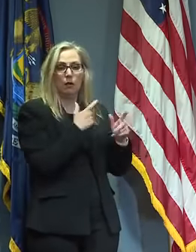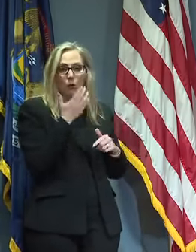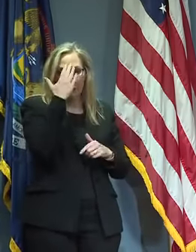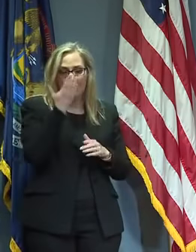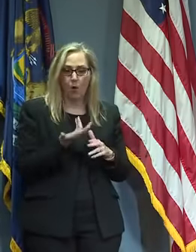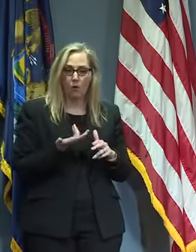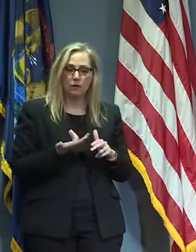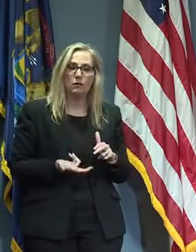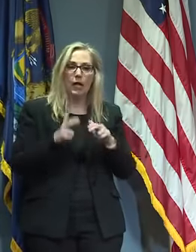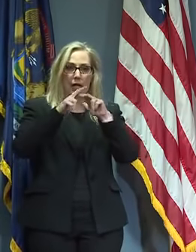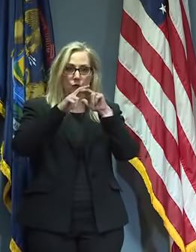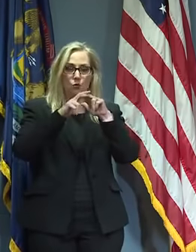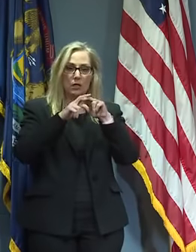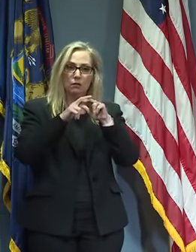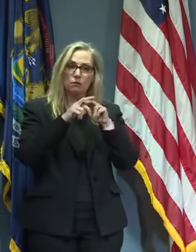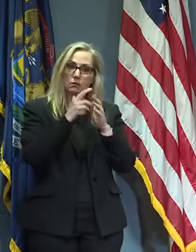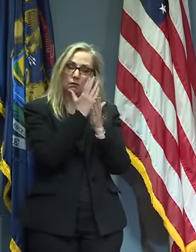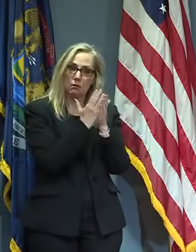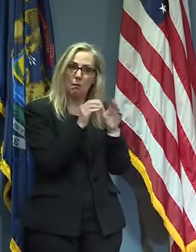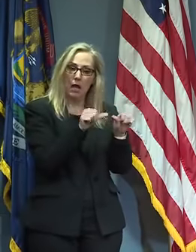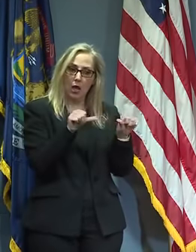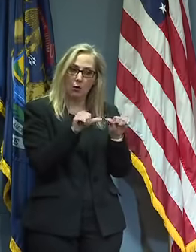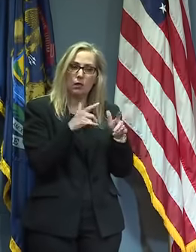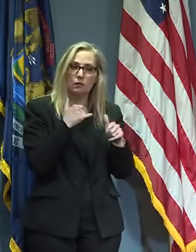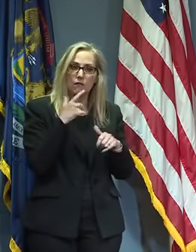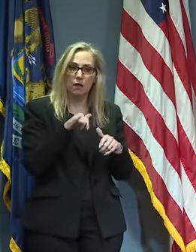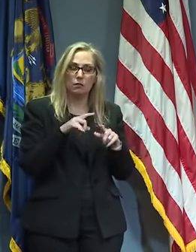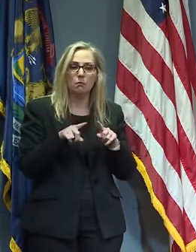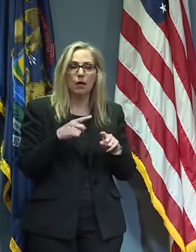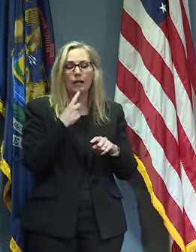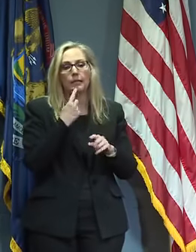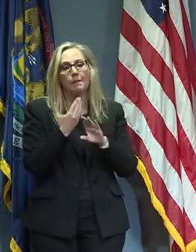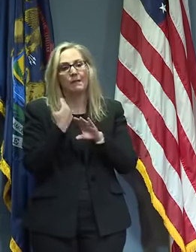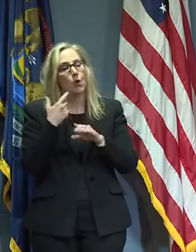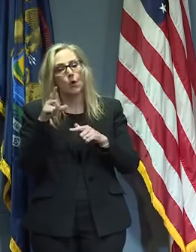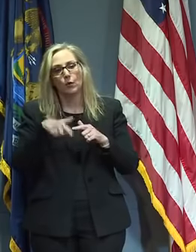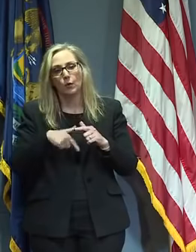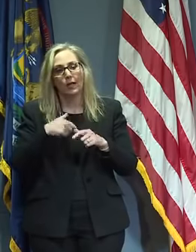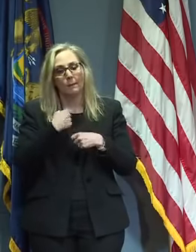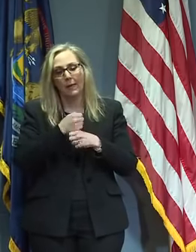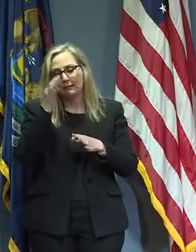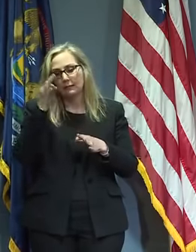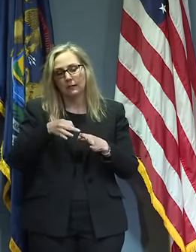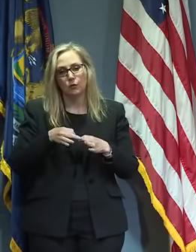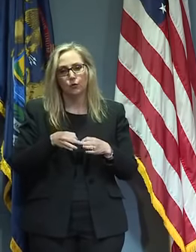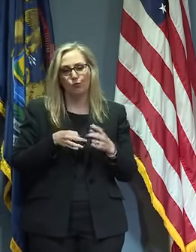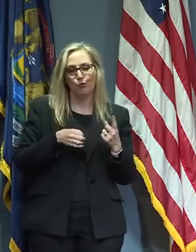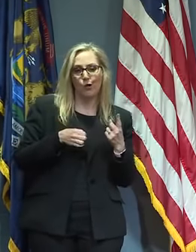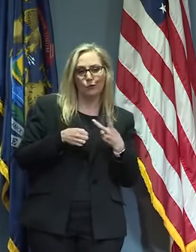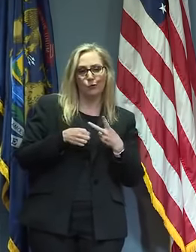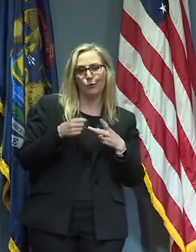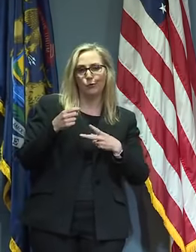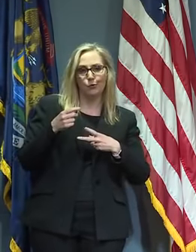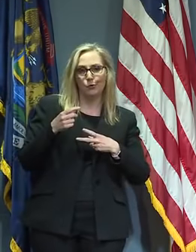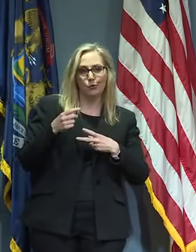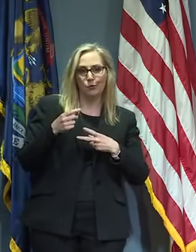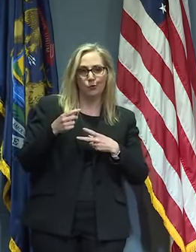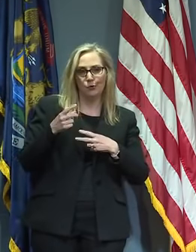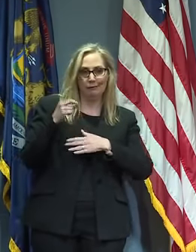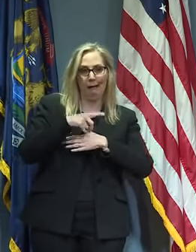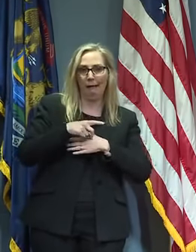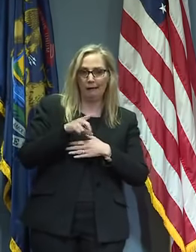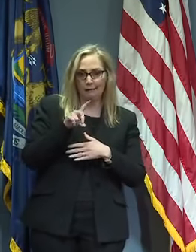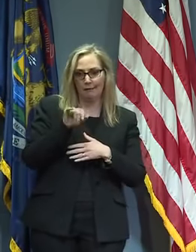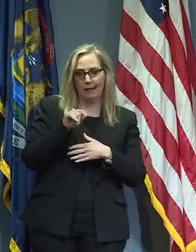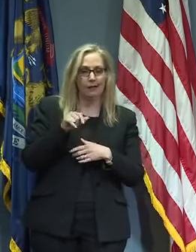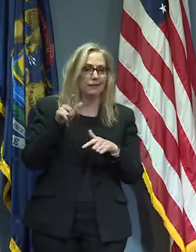in the rate of cases that are going up. And so I've said this before, you can't make decisions based on 1 or 2 days of data. You really have to look at